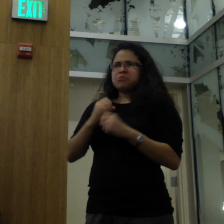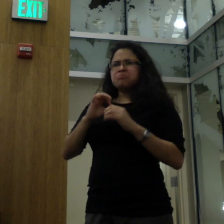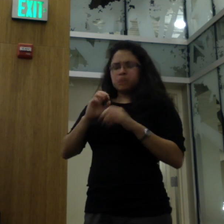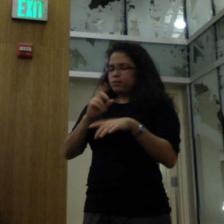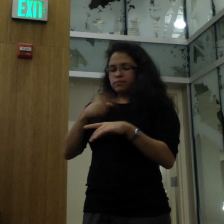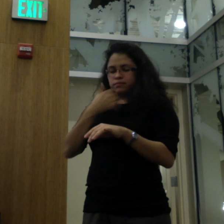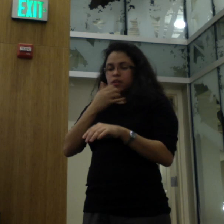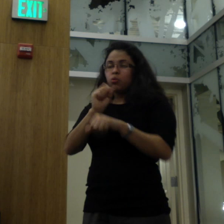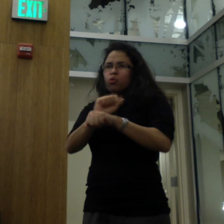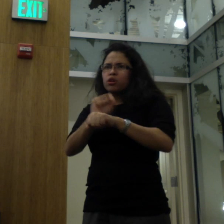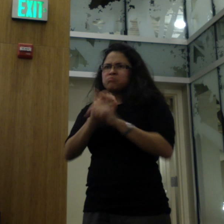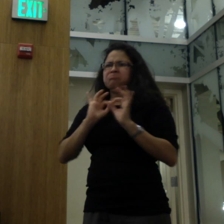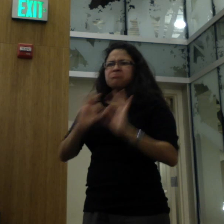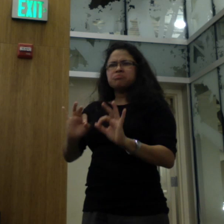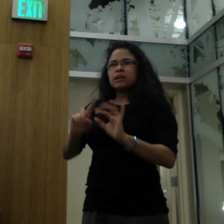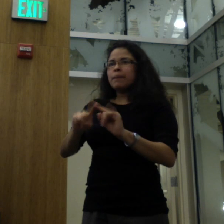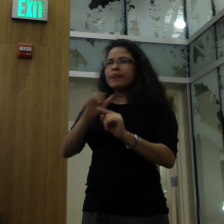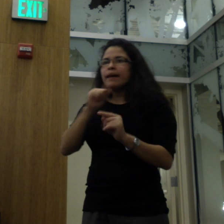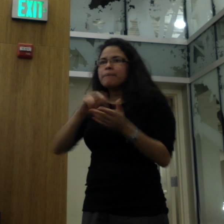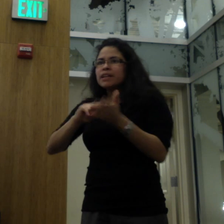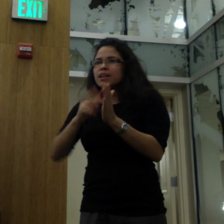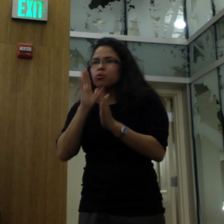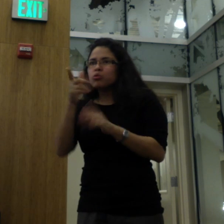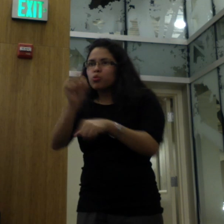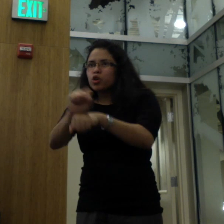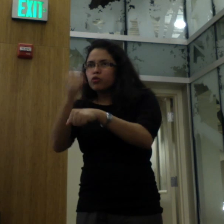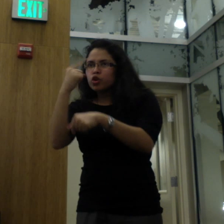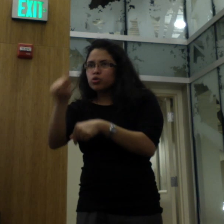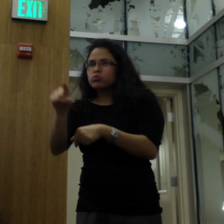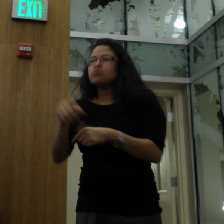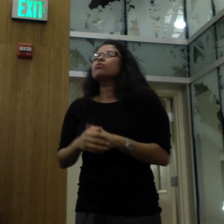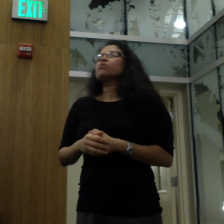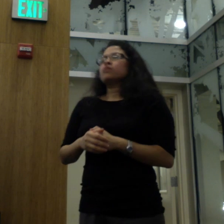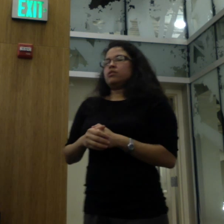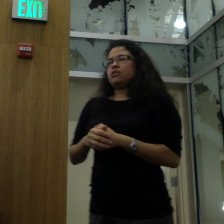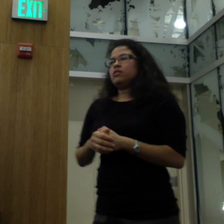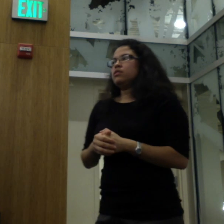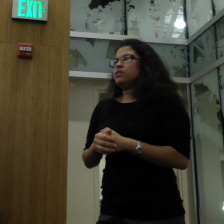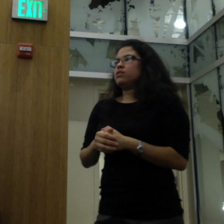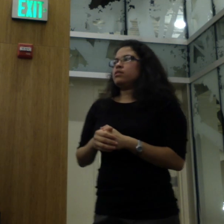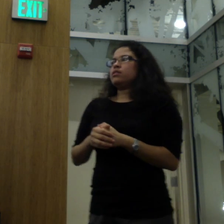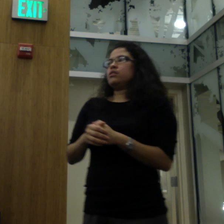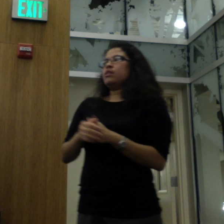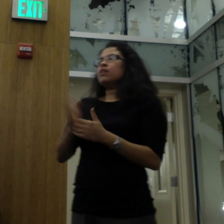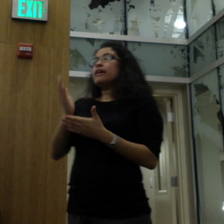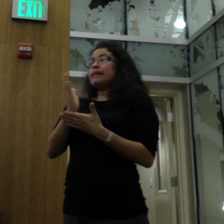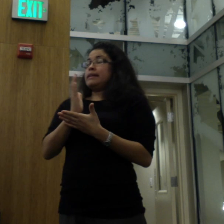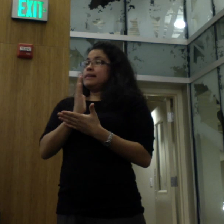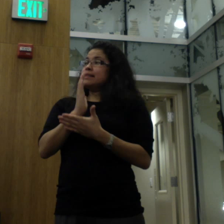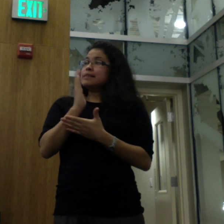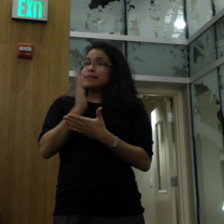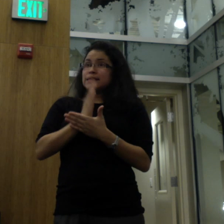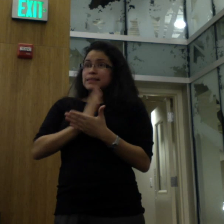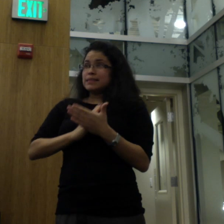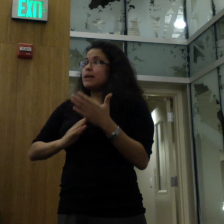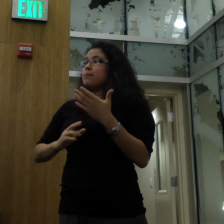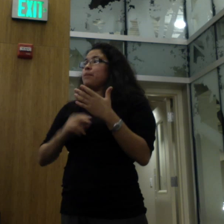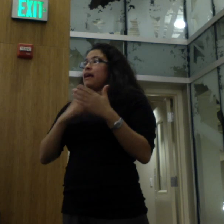vice versa. But there are some things that are universal, and that is going to be a positive mental